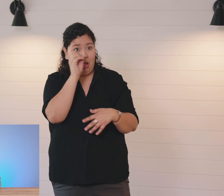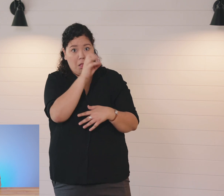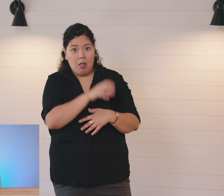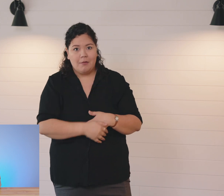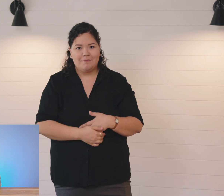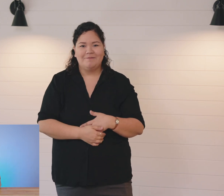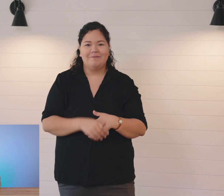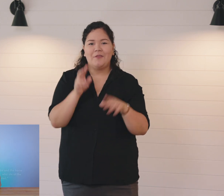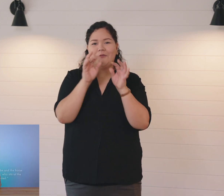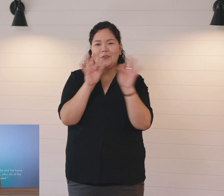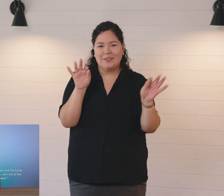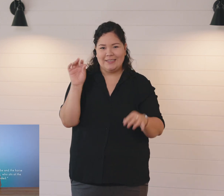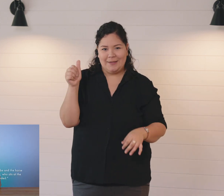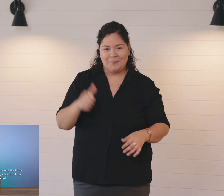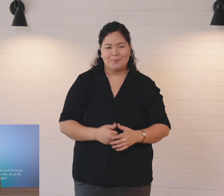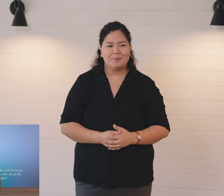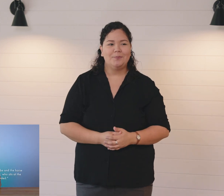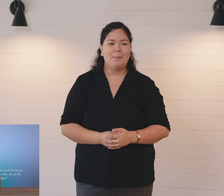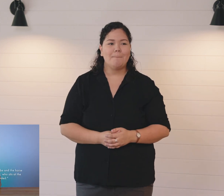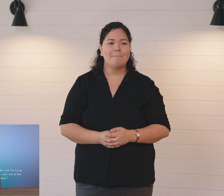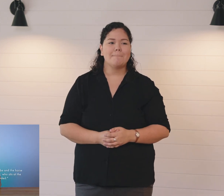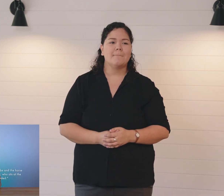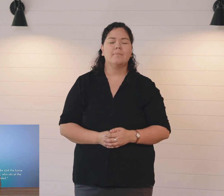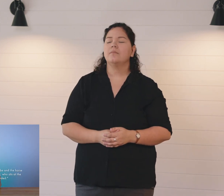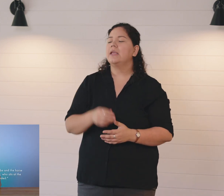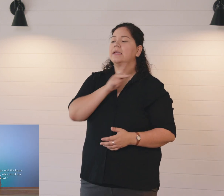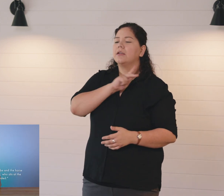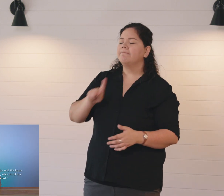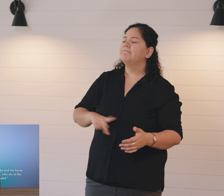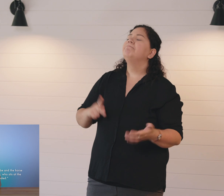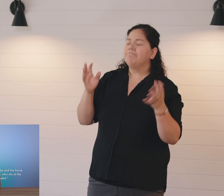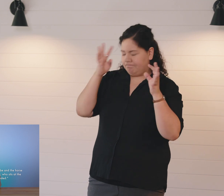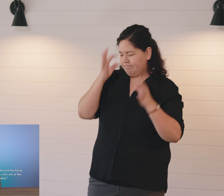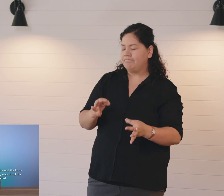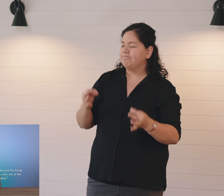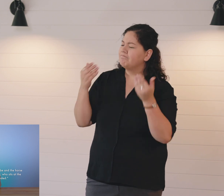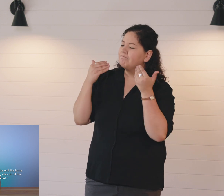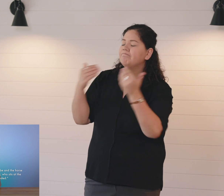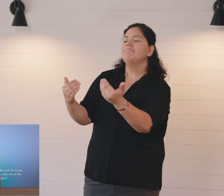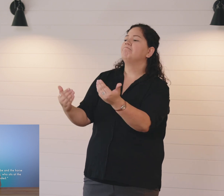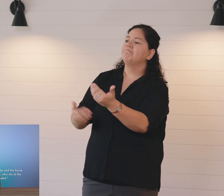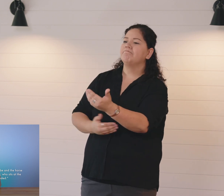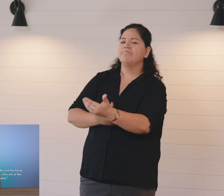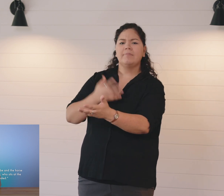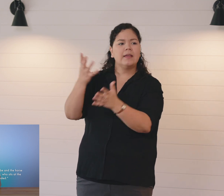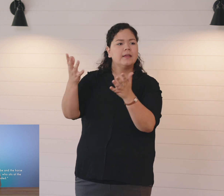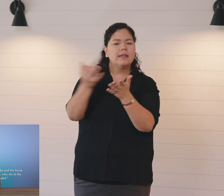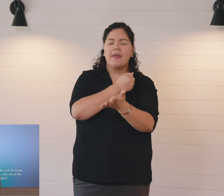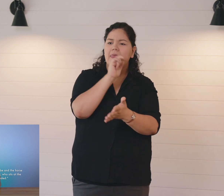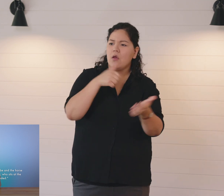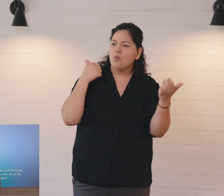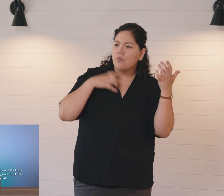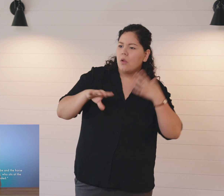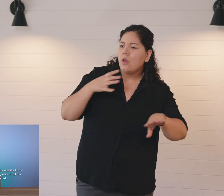Verse 10. "Go at once," the king commanded Haman. Get the robe